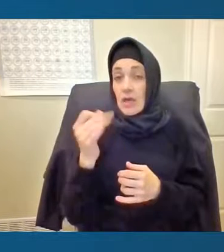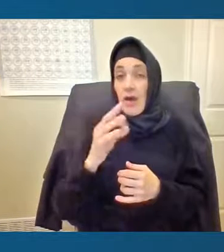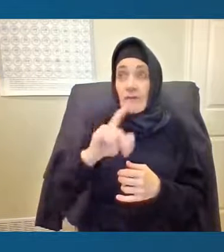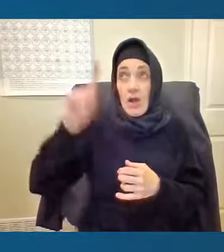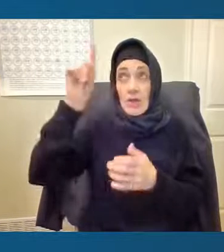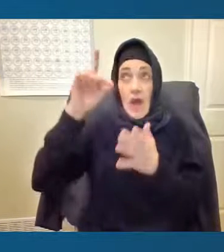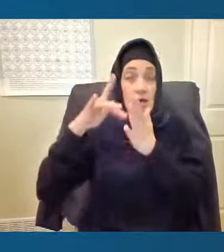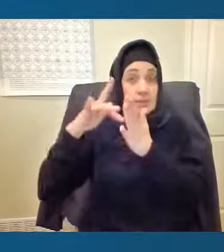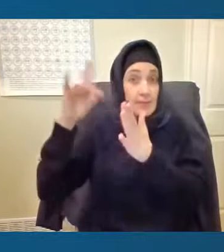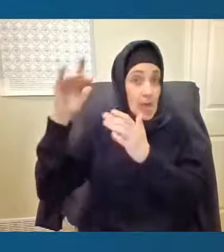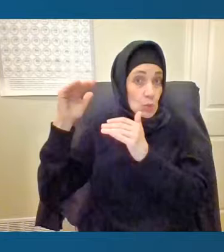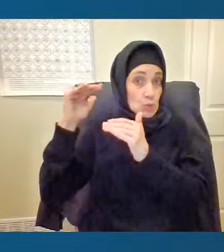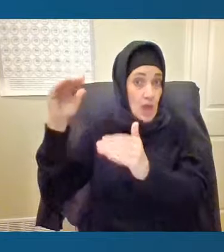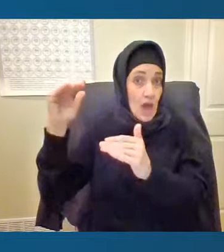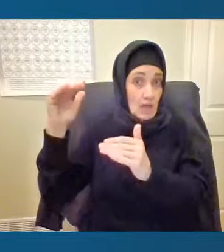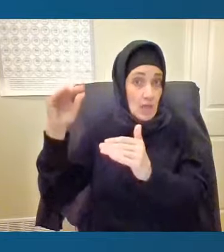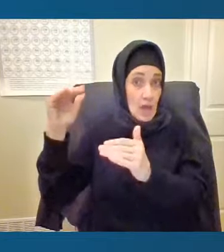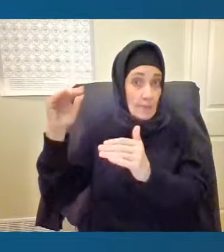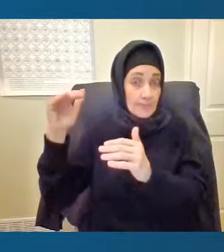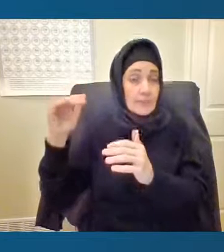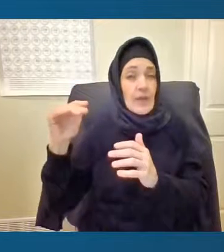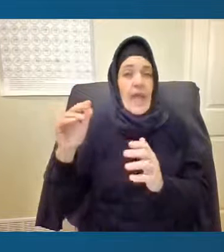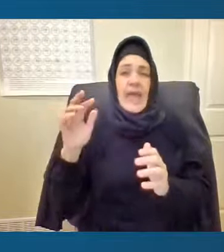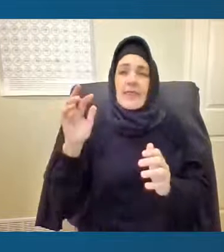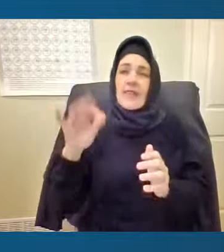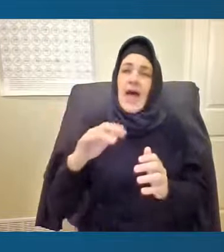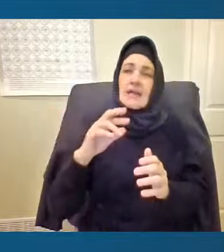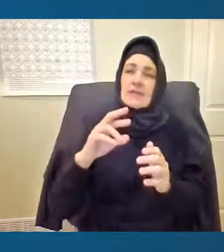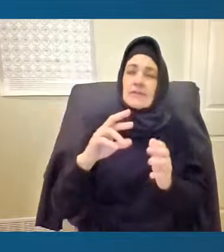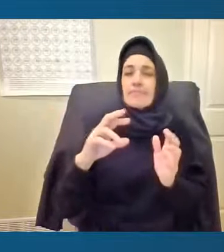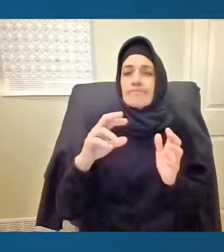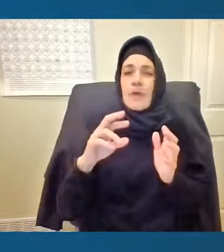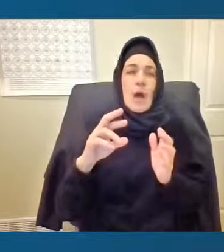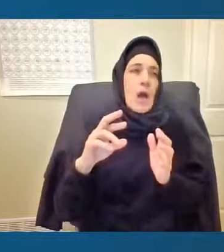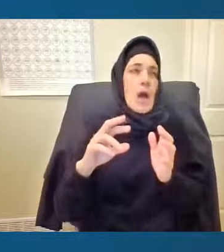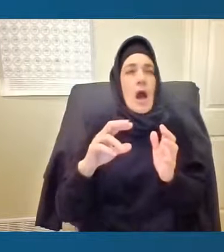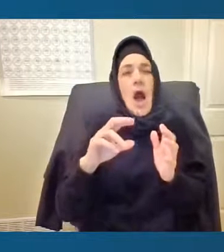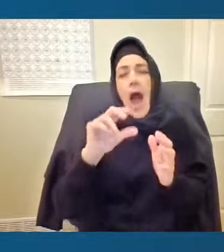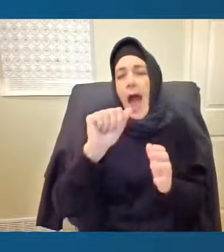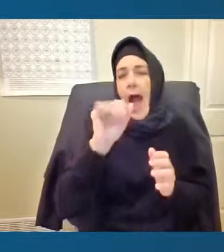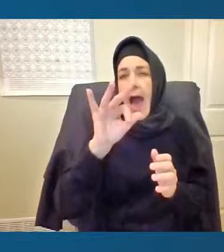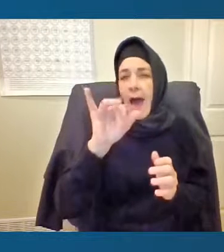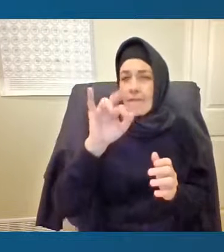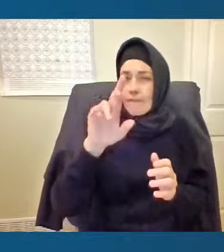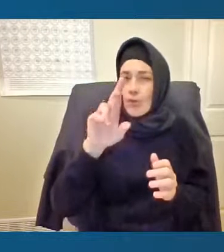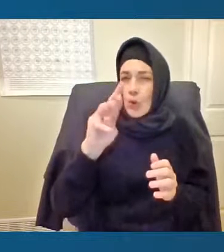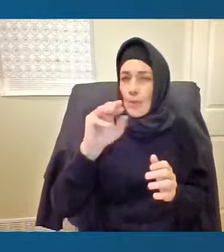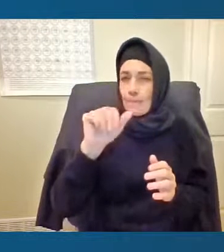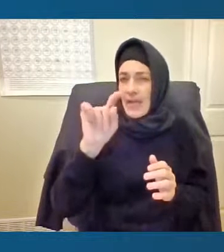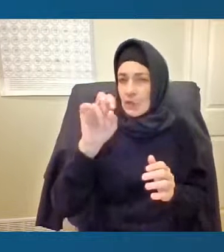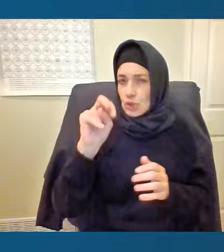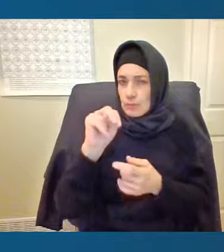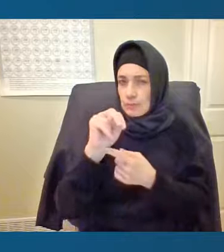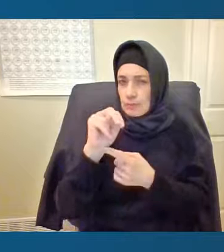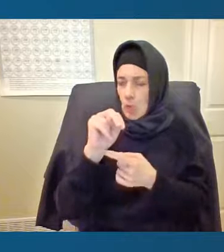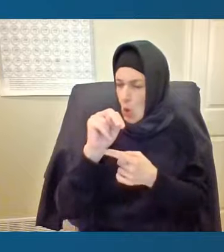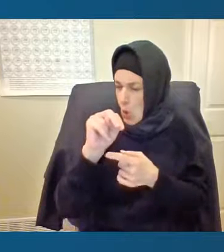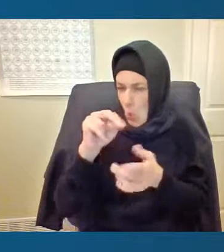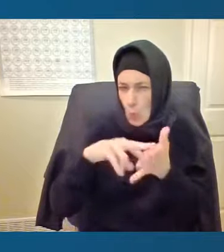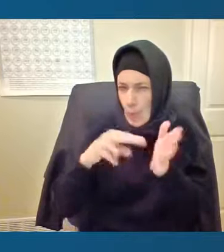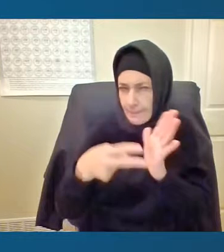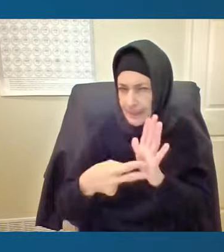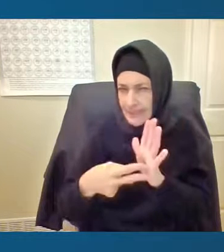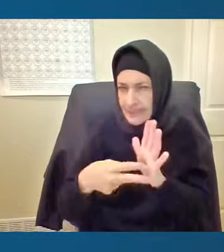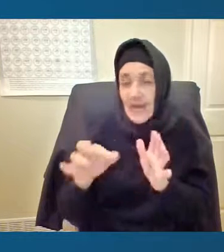of affirmation as well. You know, like, what is an affirmation? An affirmation is a statement about something.